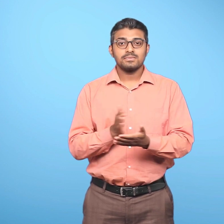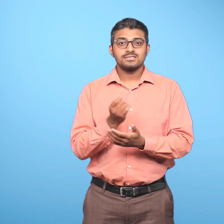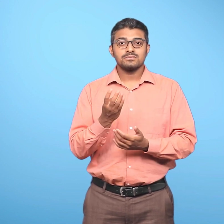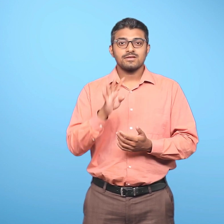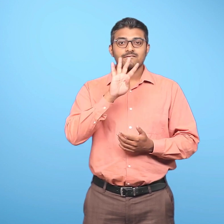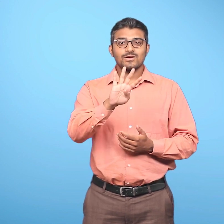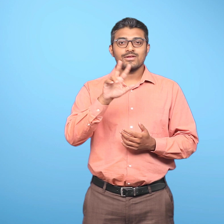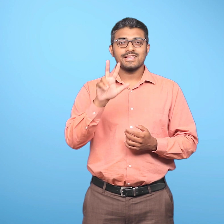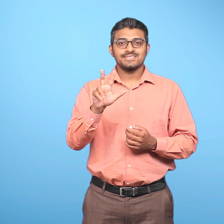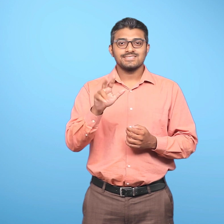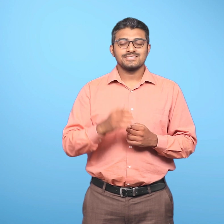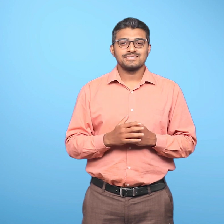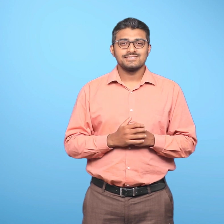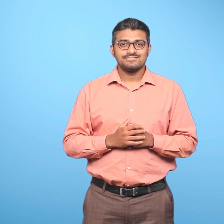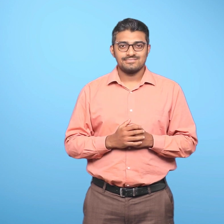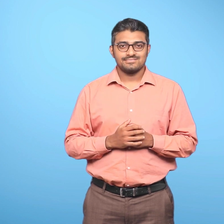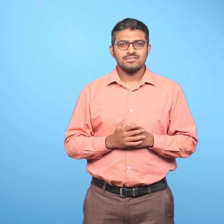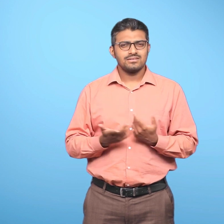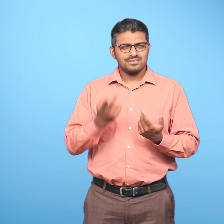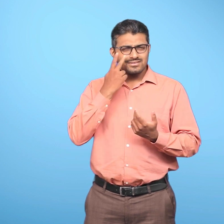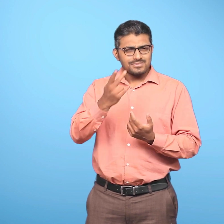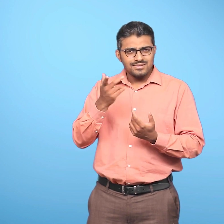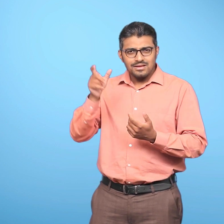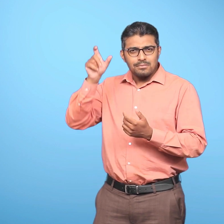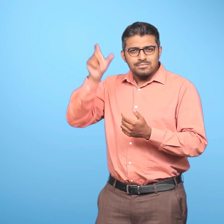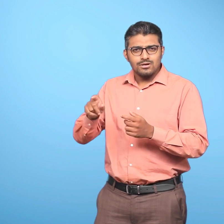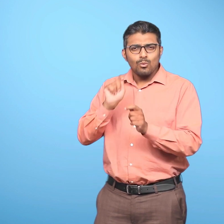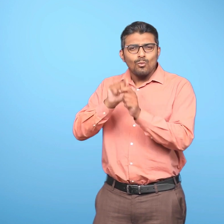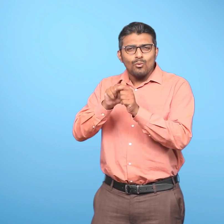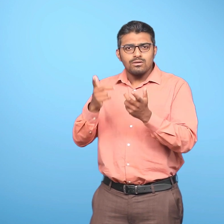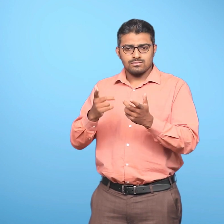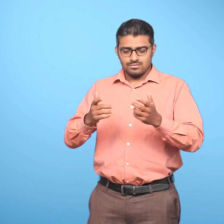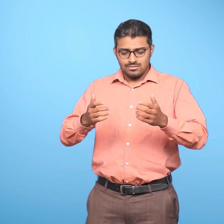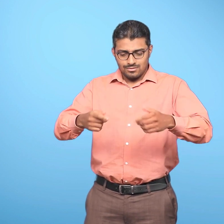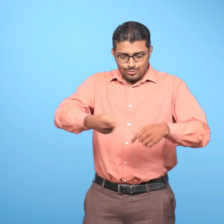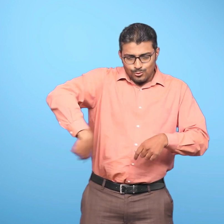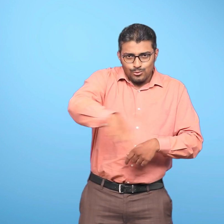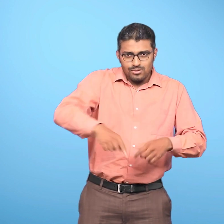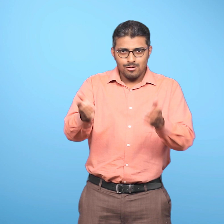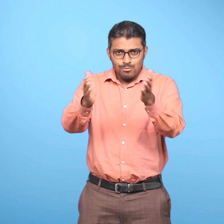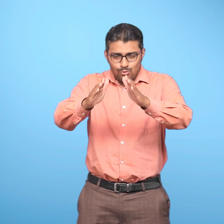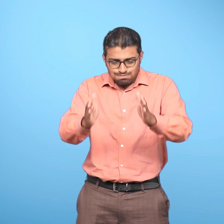Page 48. You must have seen a potter working on his wheel.